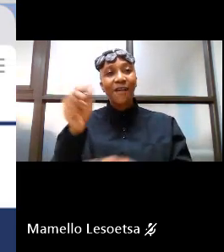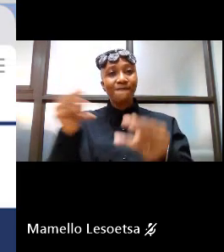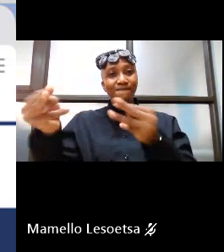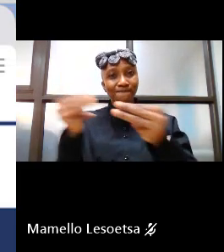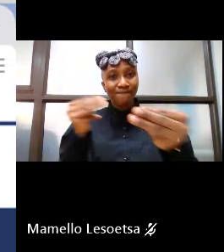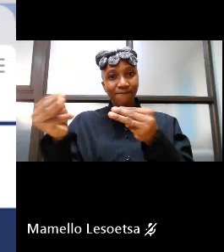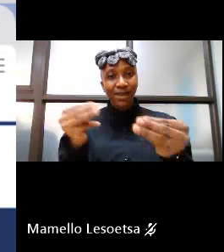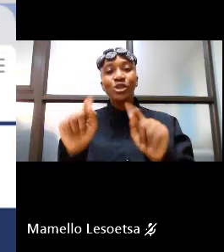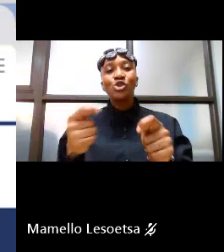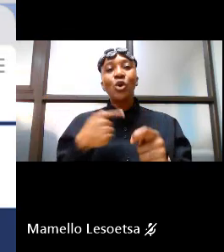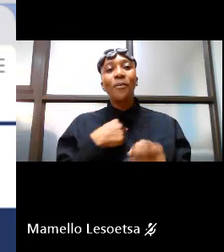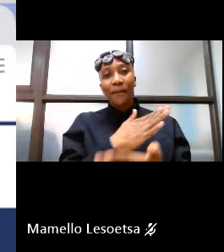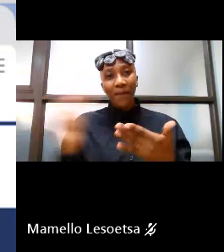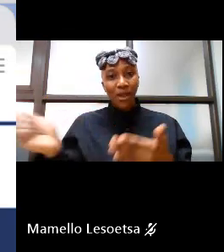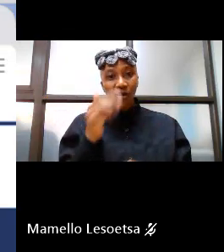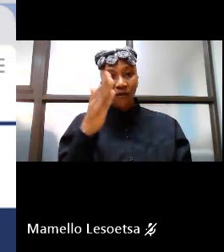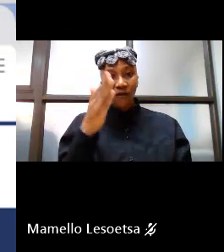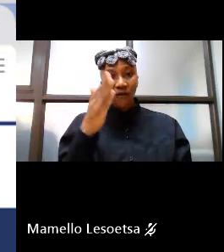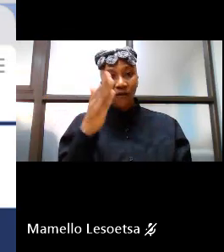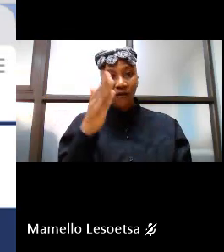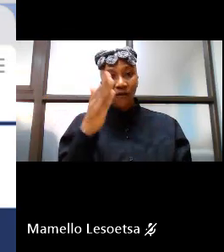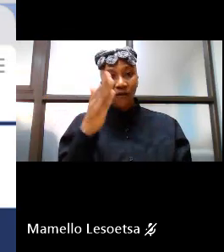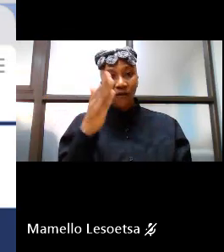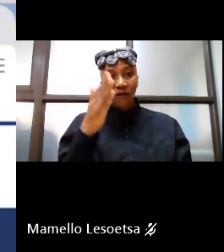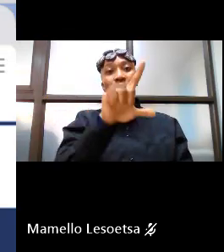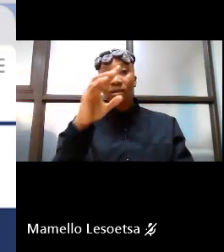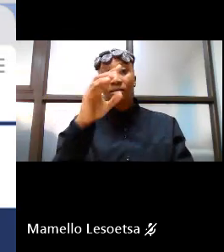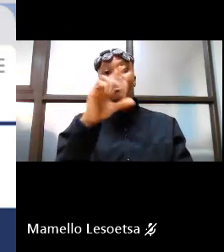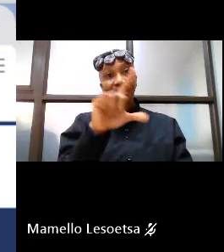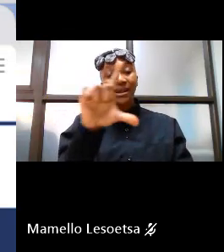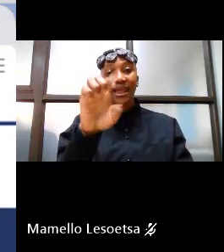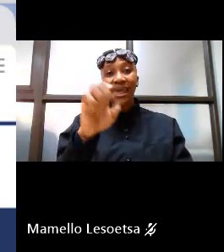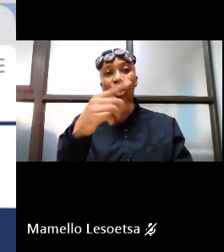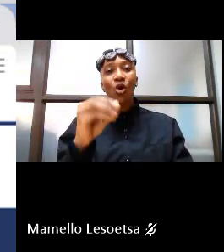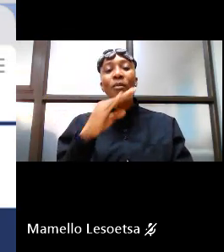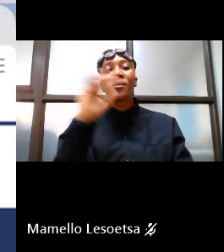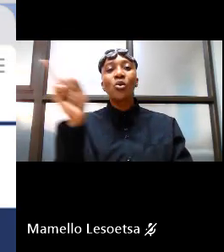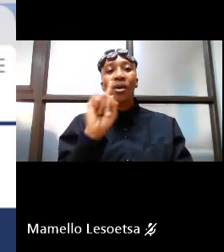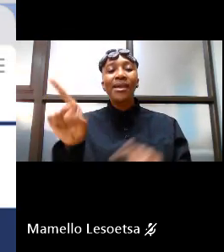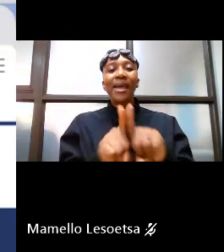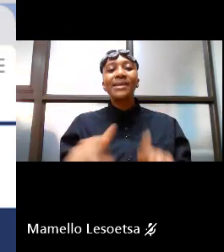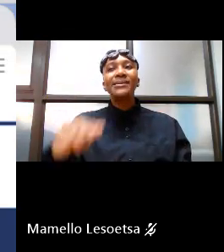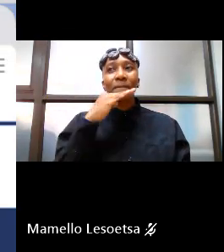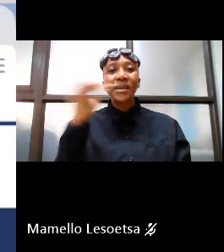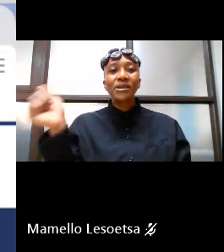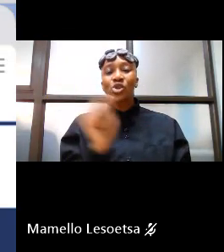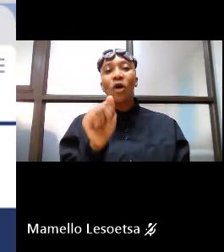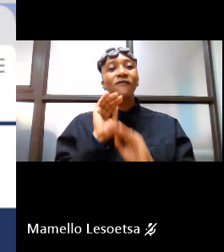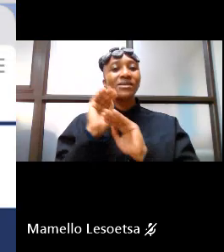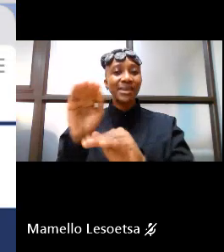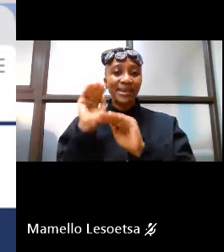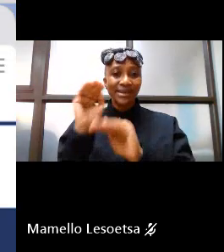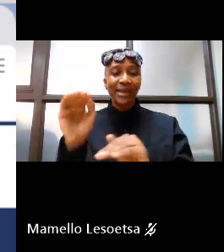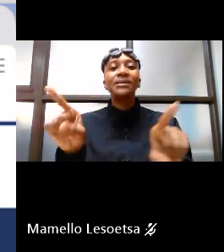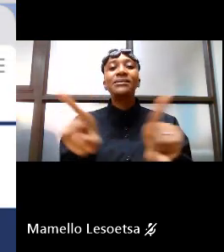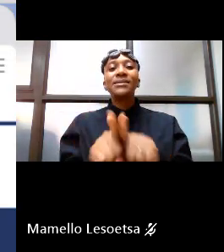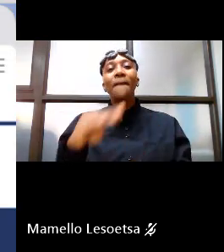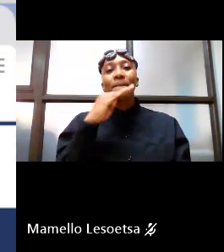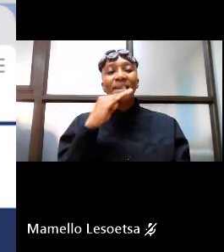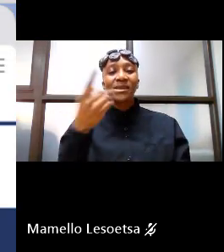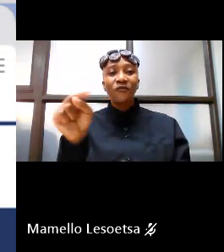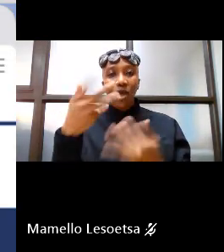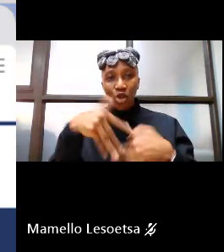Lego as a means of teaching, as a means of inclusion for learners with visual impairment.